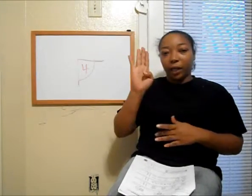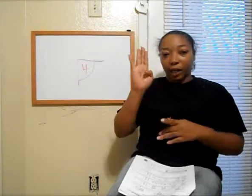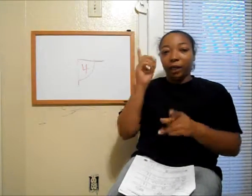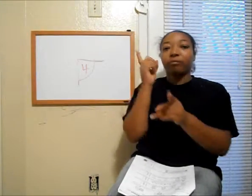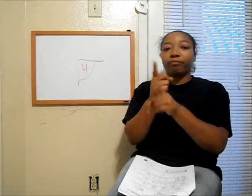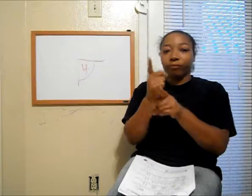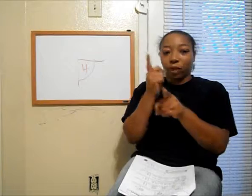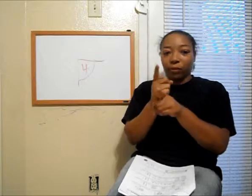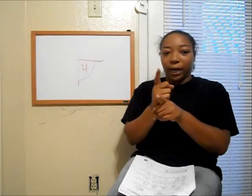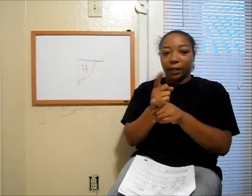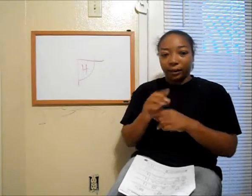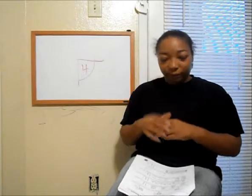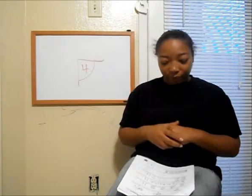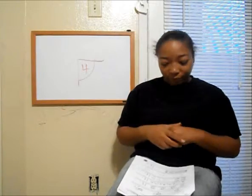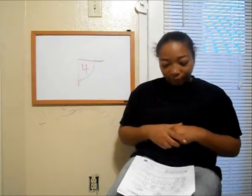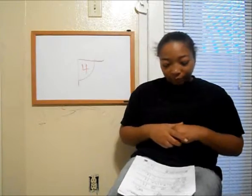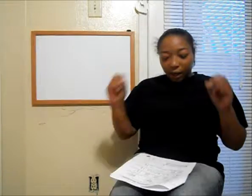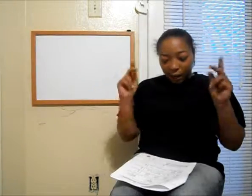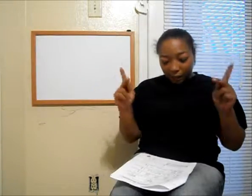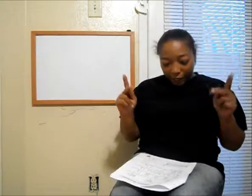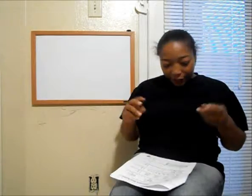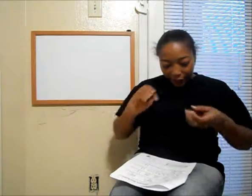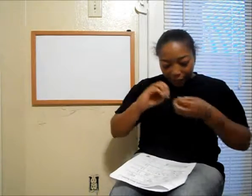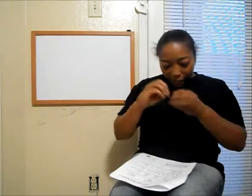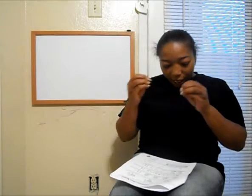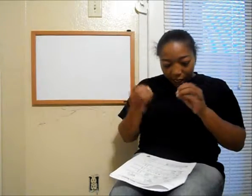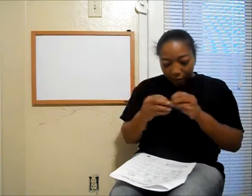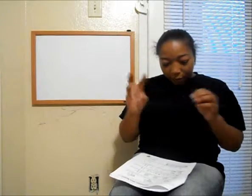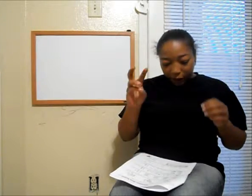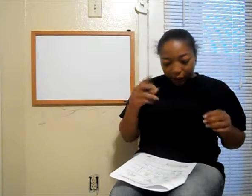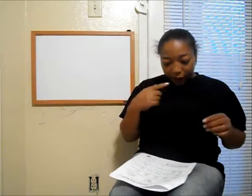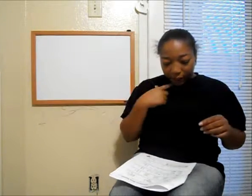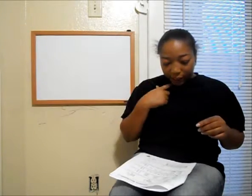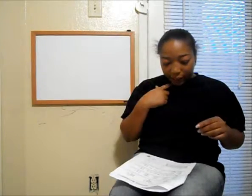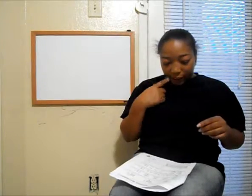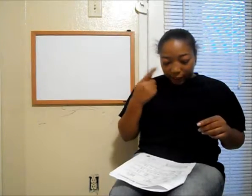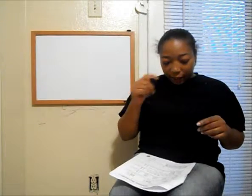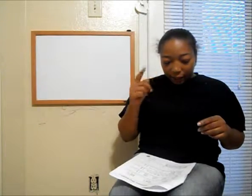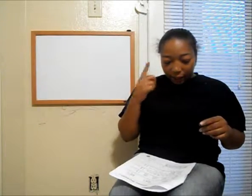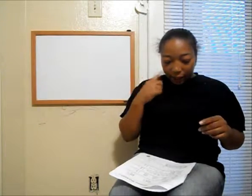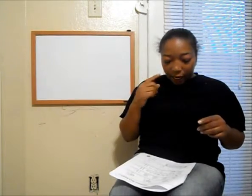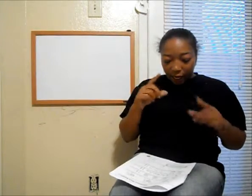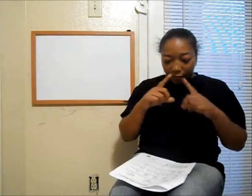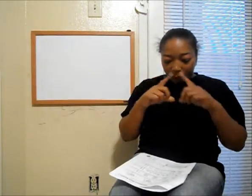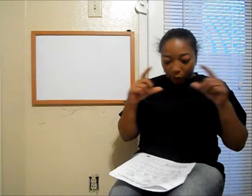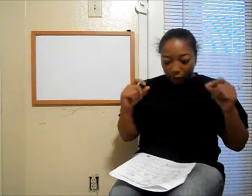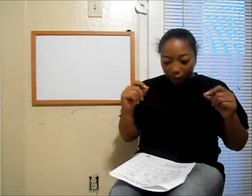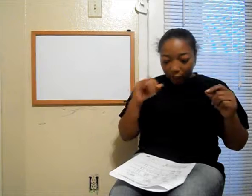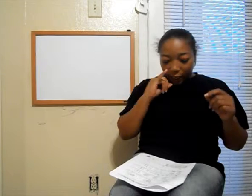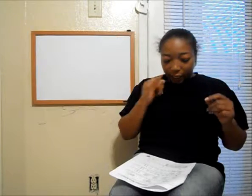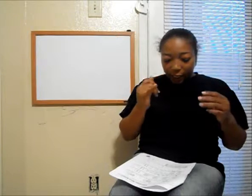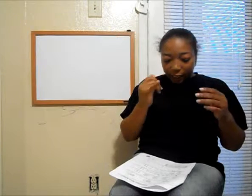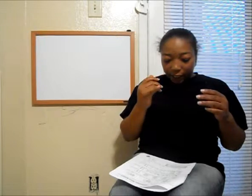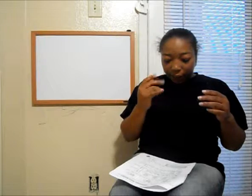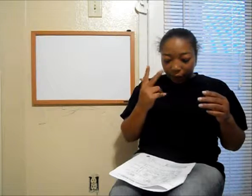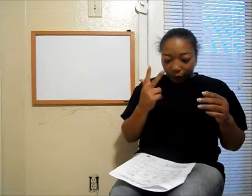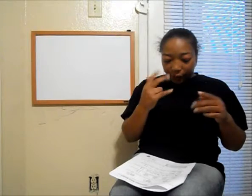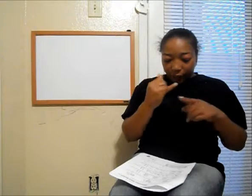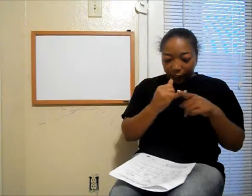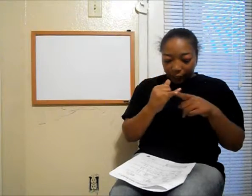B, correct. Alright, number 6 says the candy bar is 3